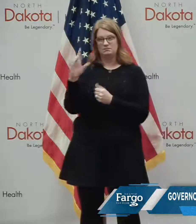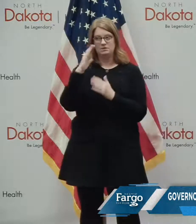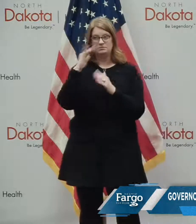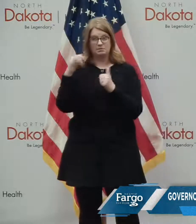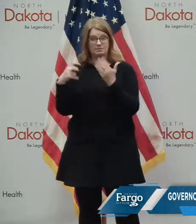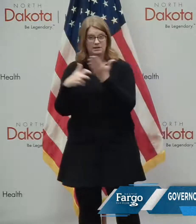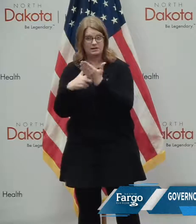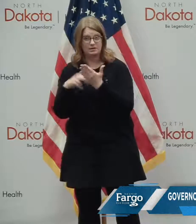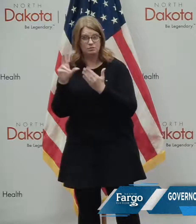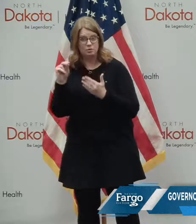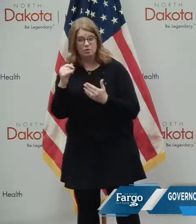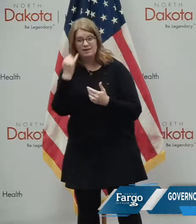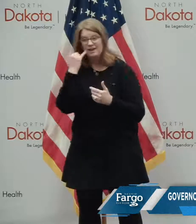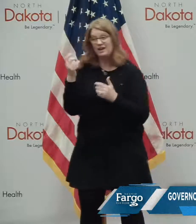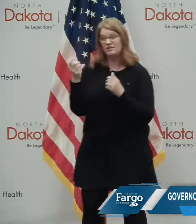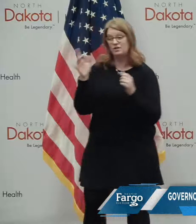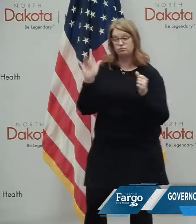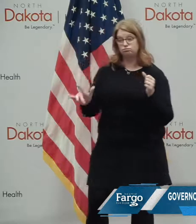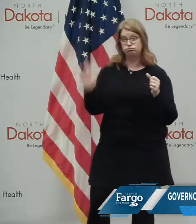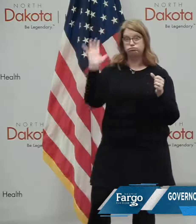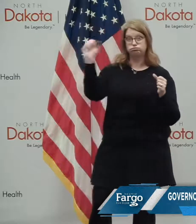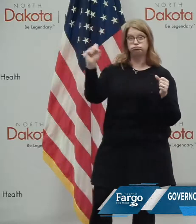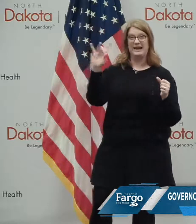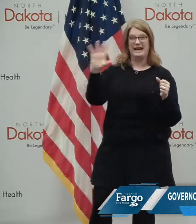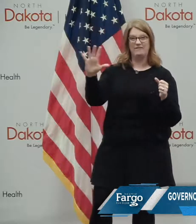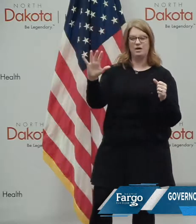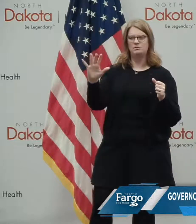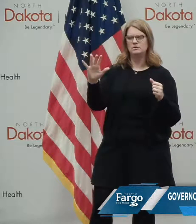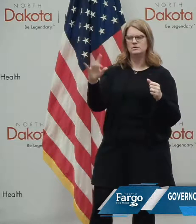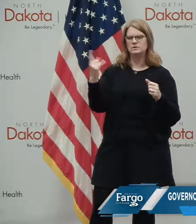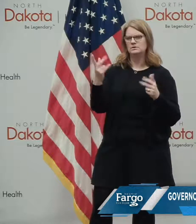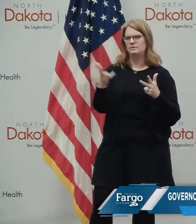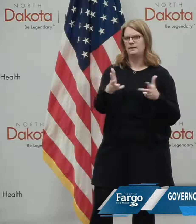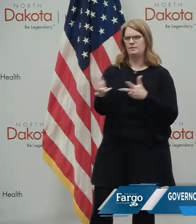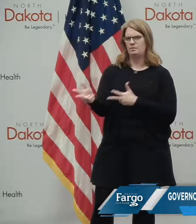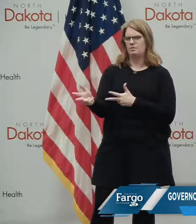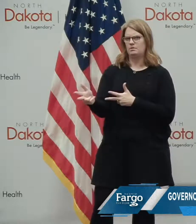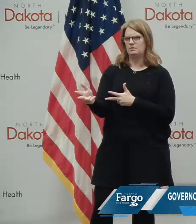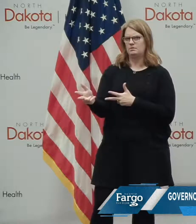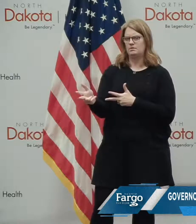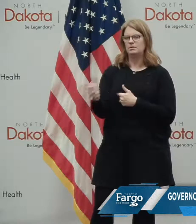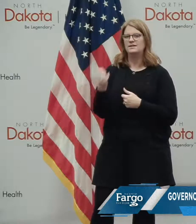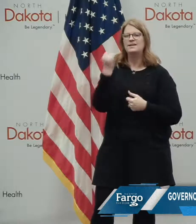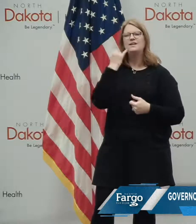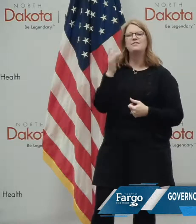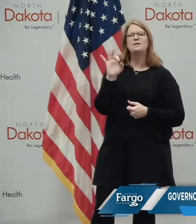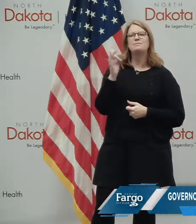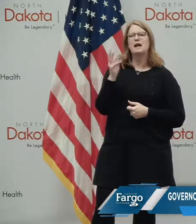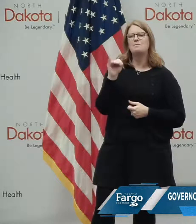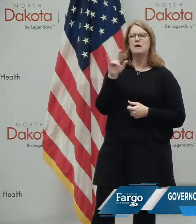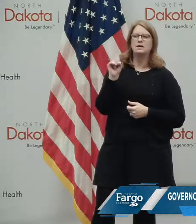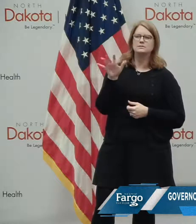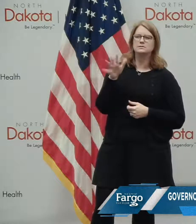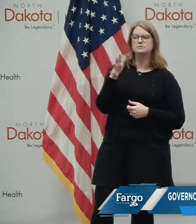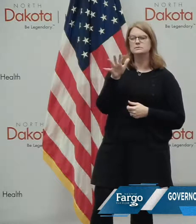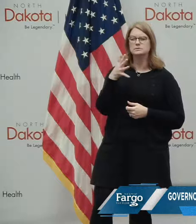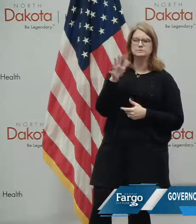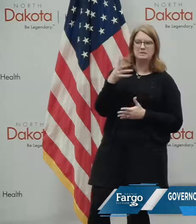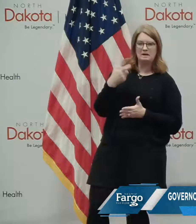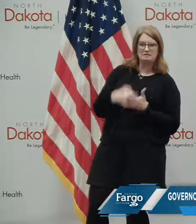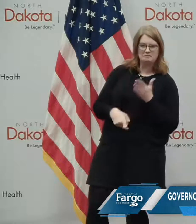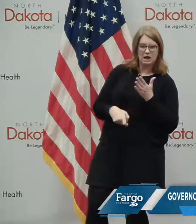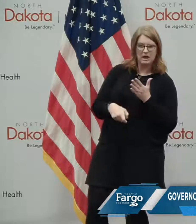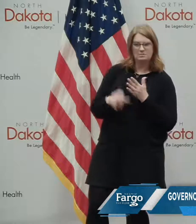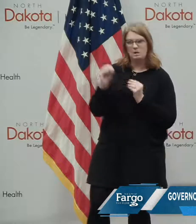ticket. If you're driving 85, then you might go, hey, somebody might pull me over. But if I'm 9 miles over, I might get a fine, but